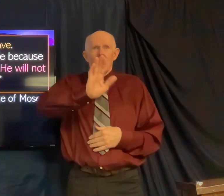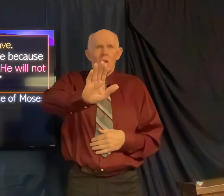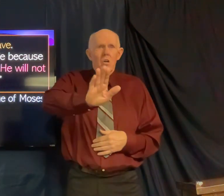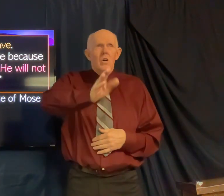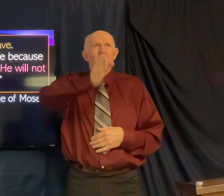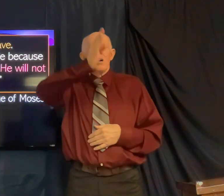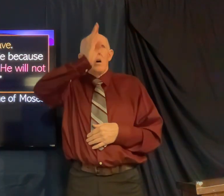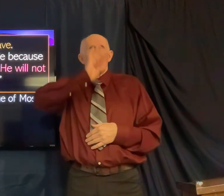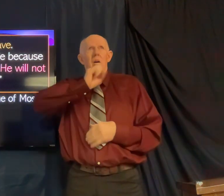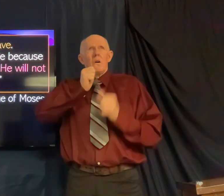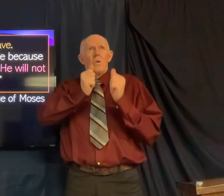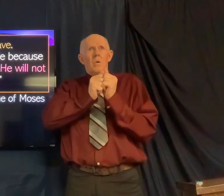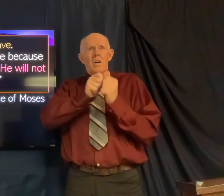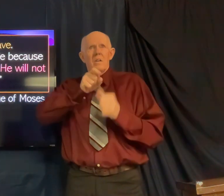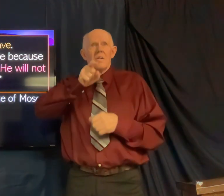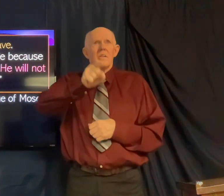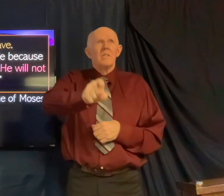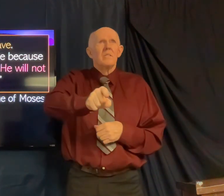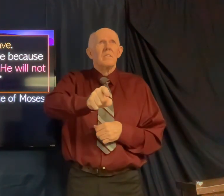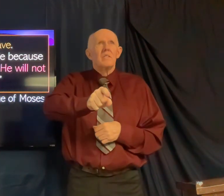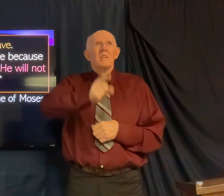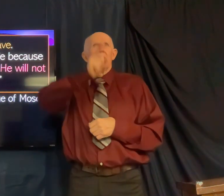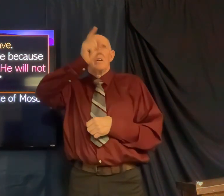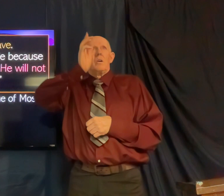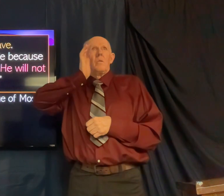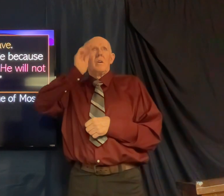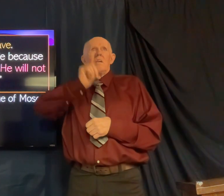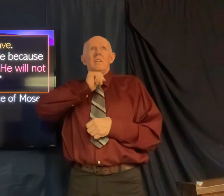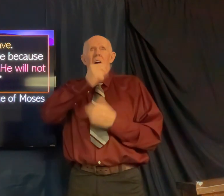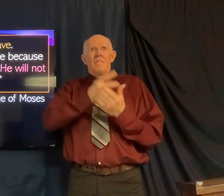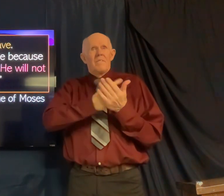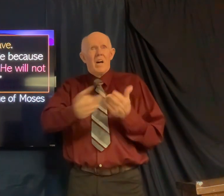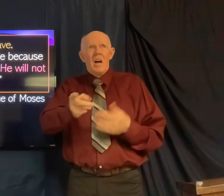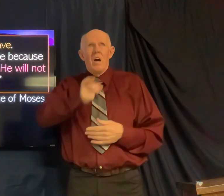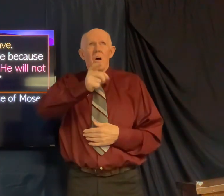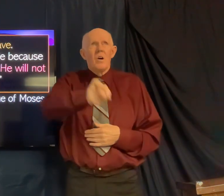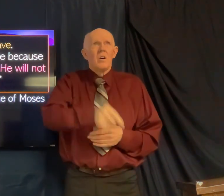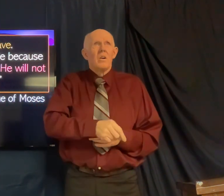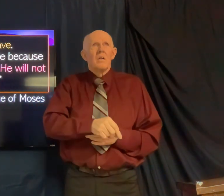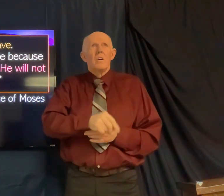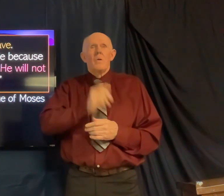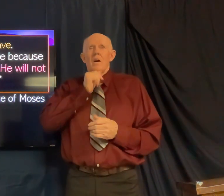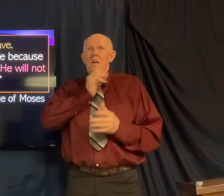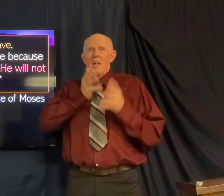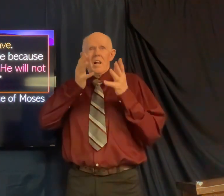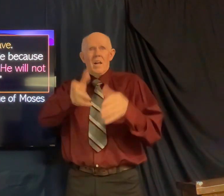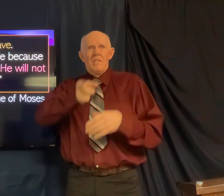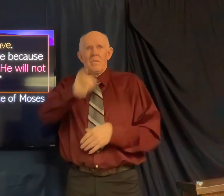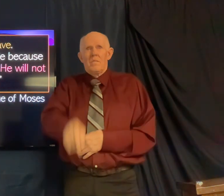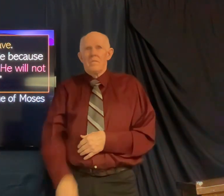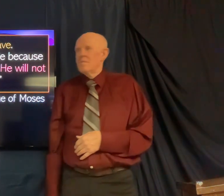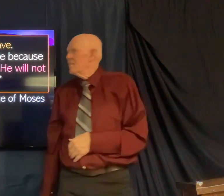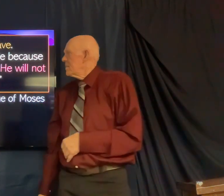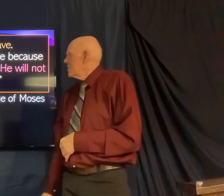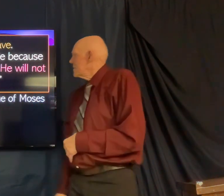God is with you. He will not fail you or leave you.